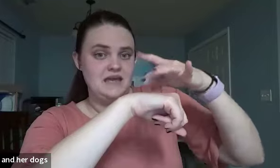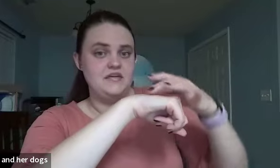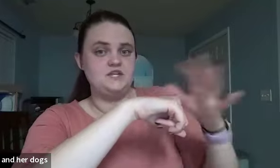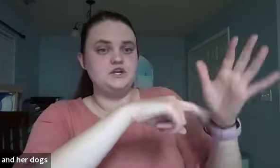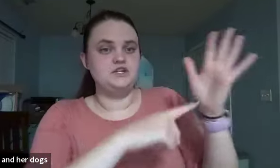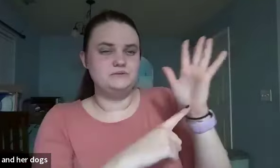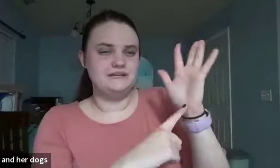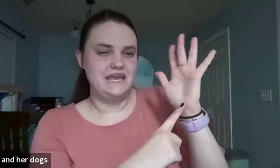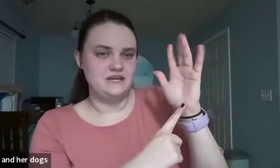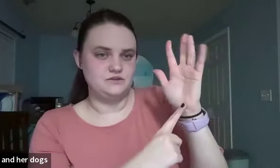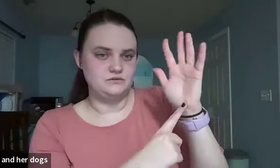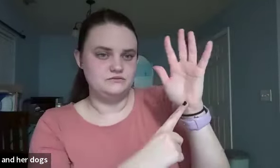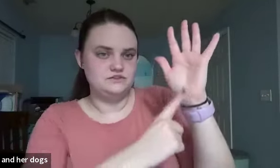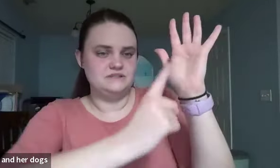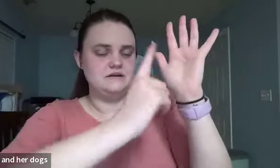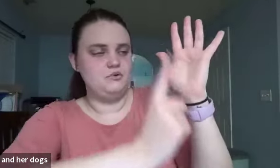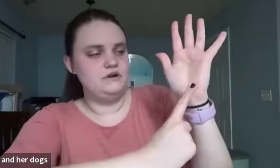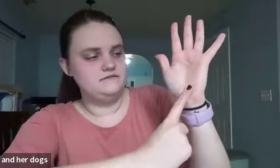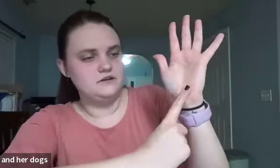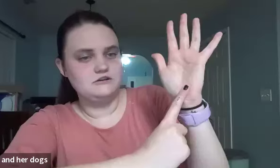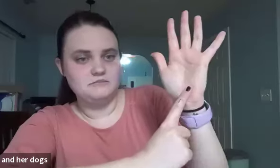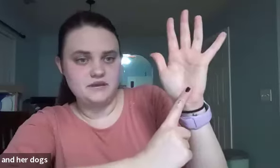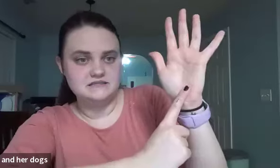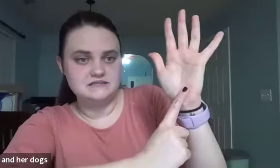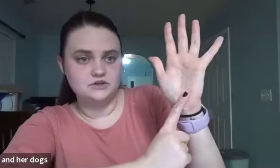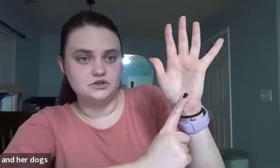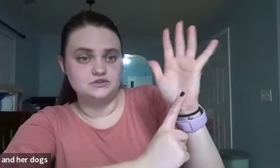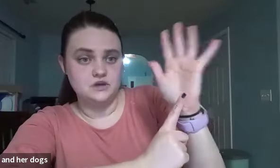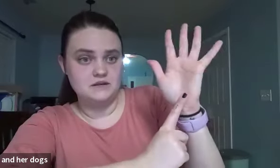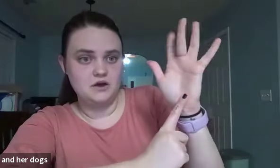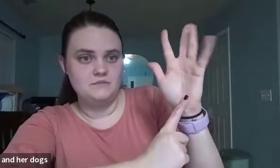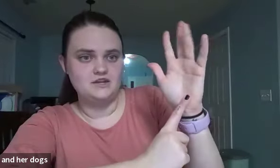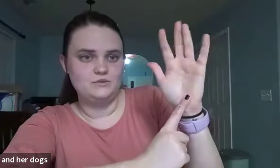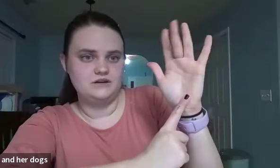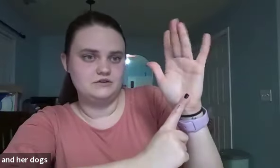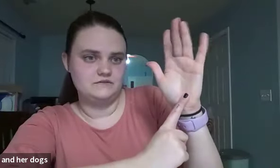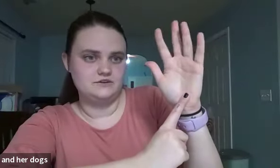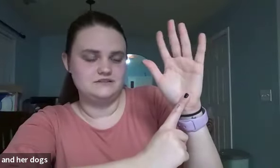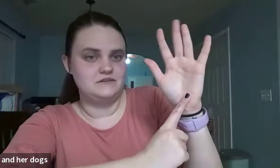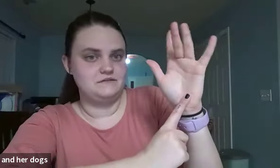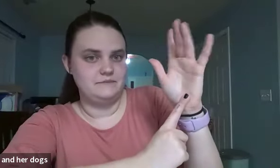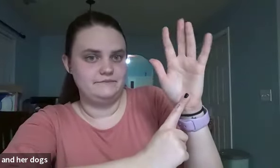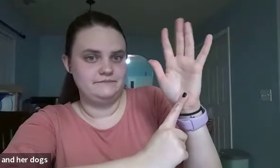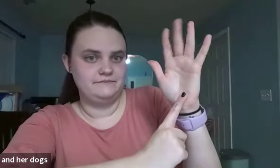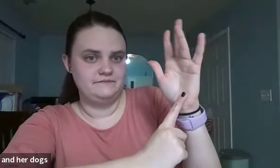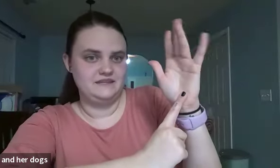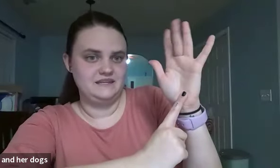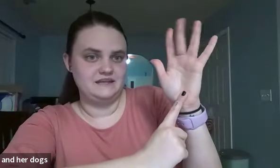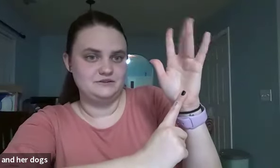and then you're gonna do candle. So it's a pointer finger at the base of your dominant palm and you wiggle your fingers like the flame.